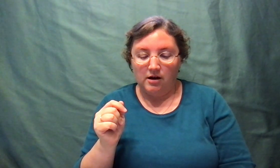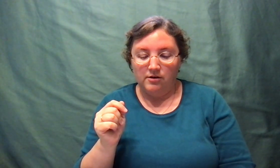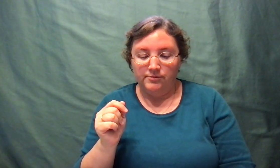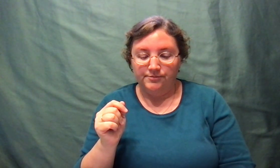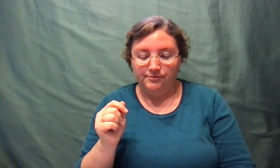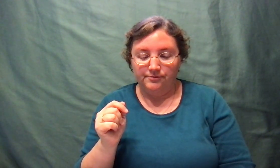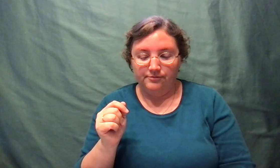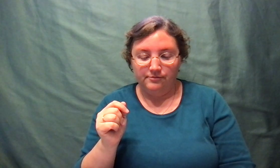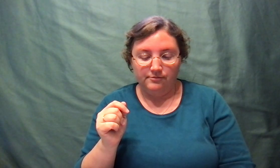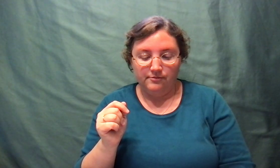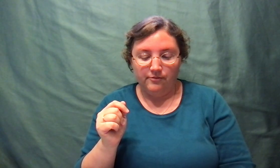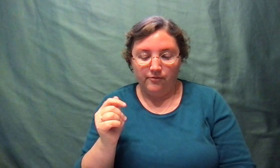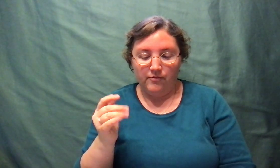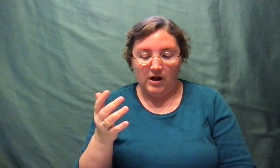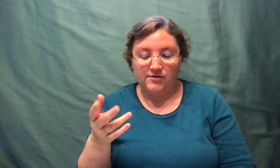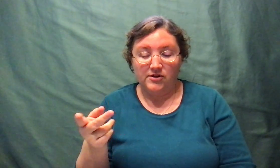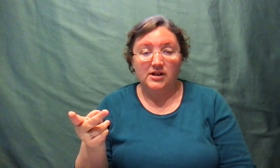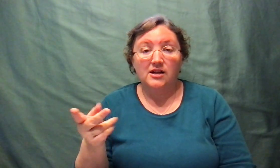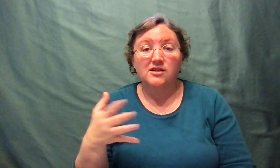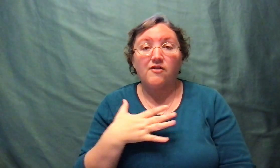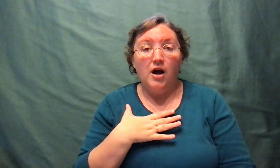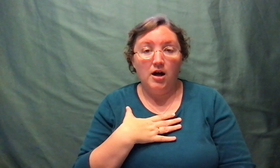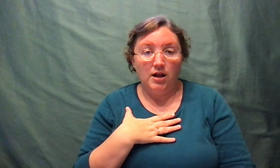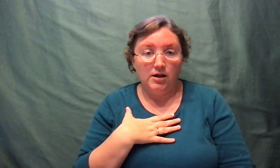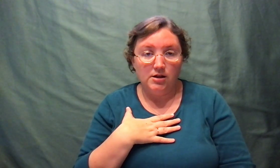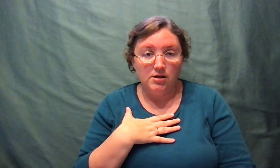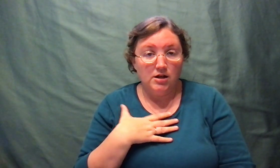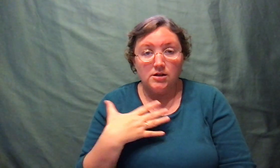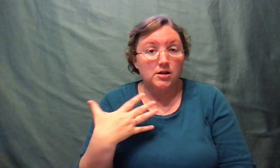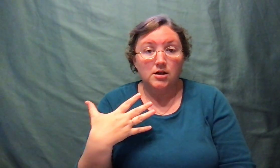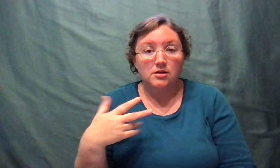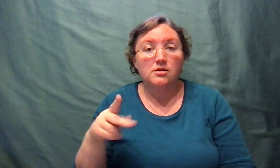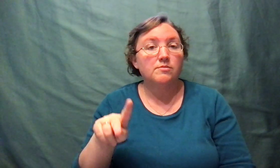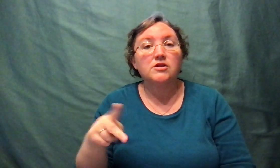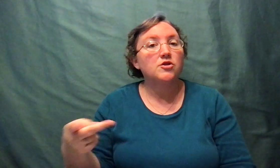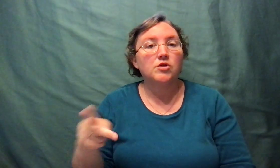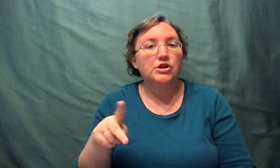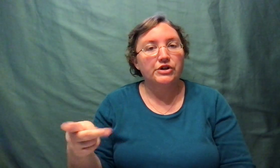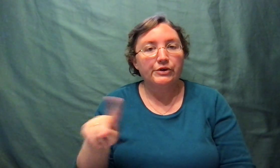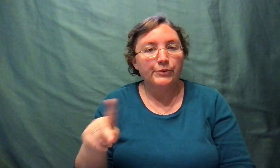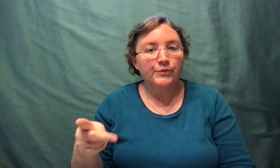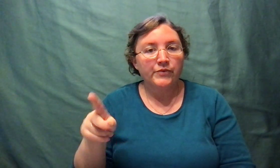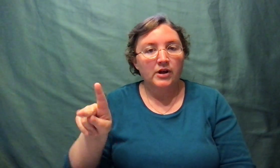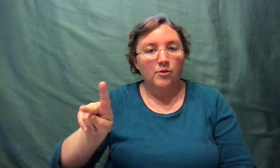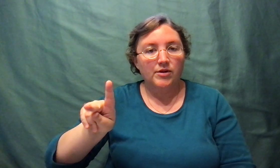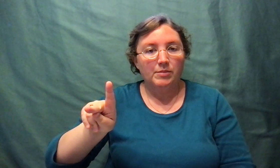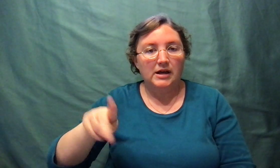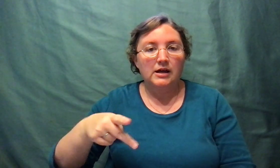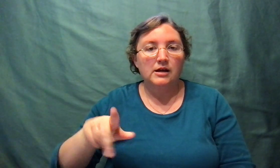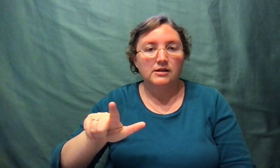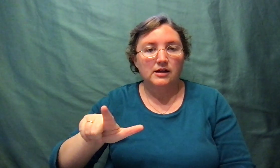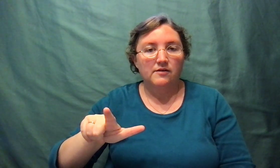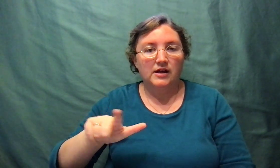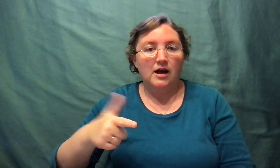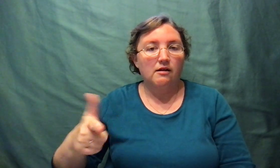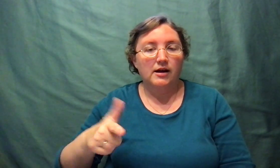So as for the sign itself, I like initializing signs. This is me. So you could do with a P instead of the L hand